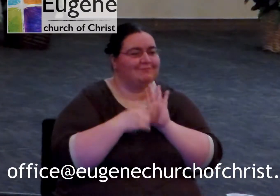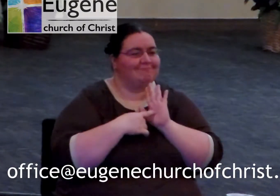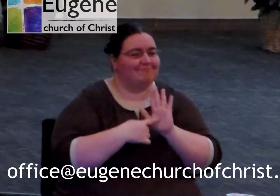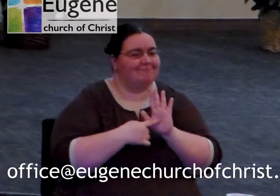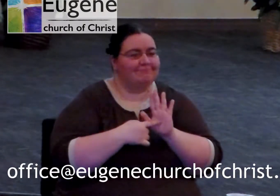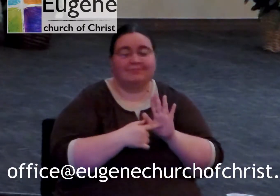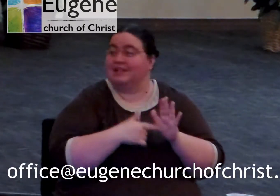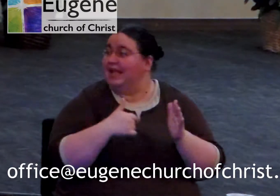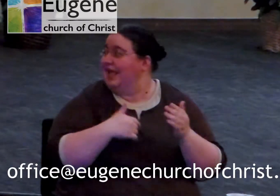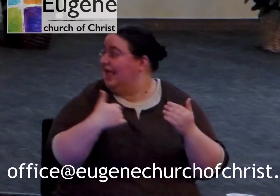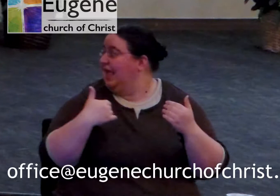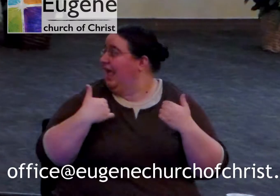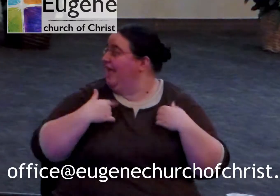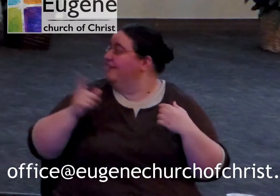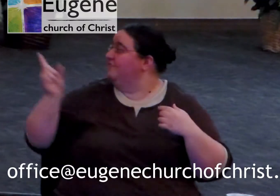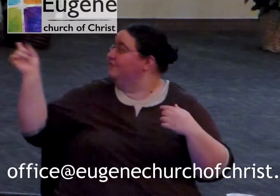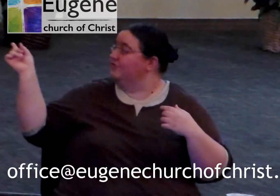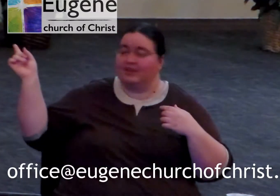here.